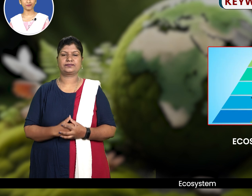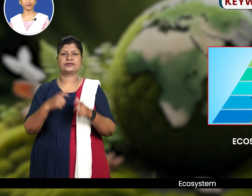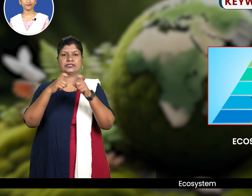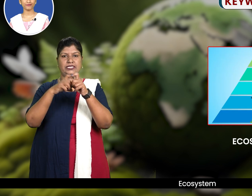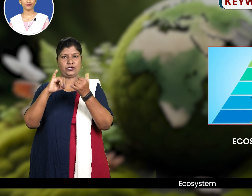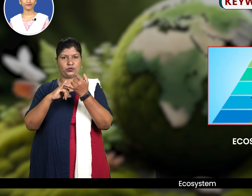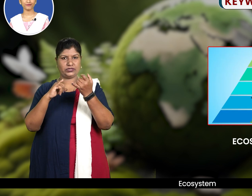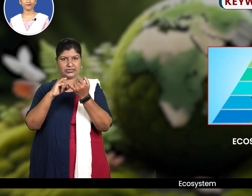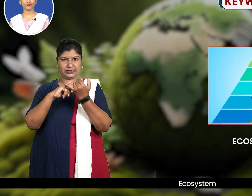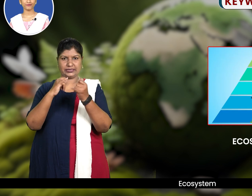ecosystem,